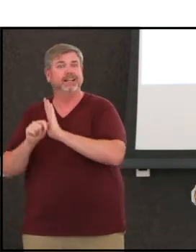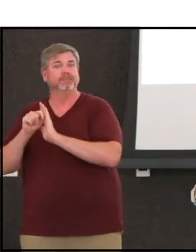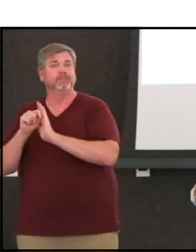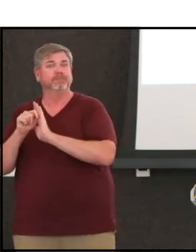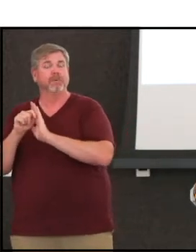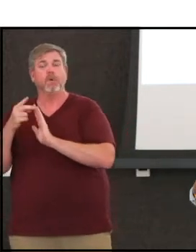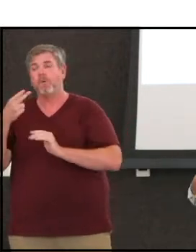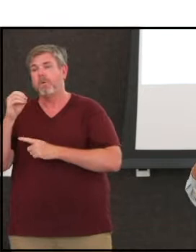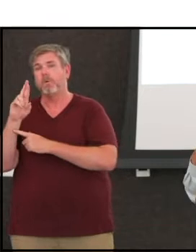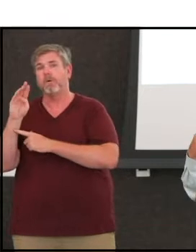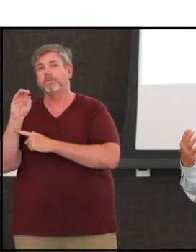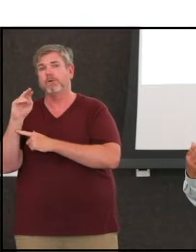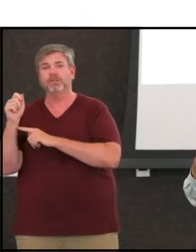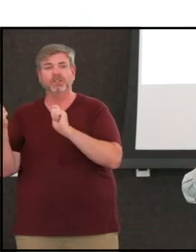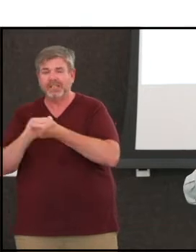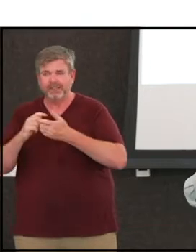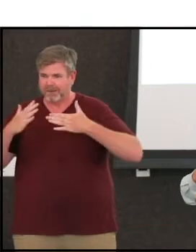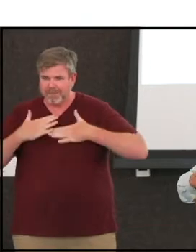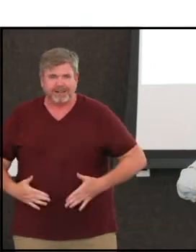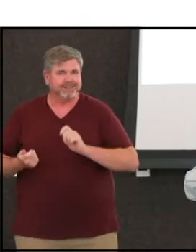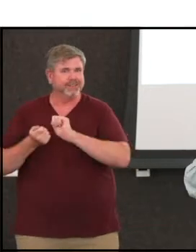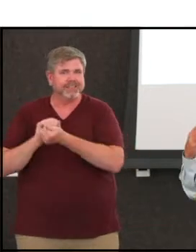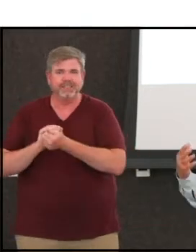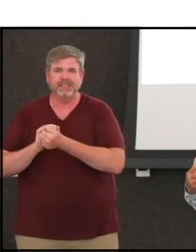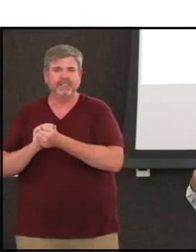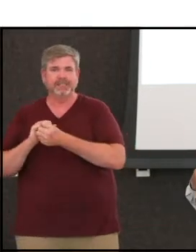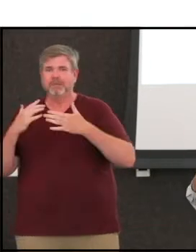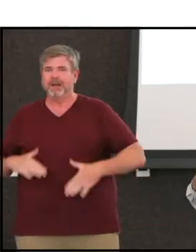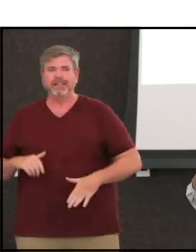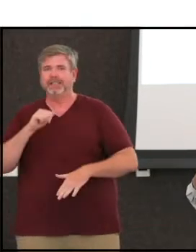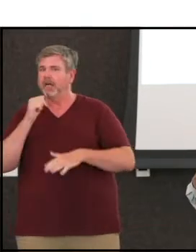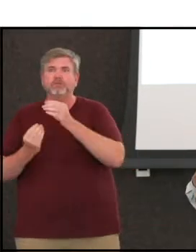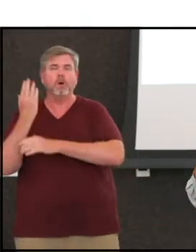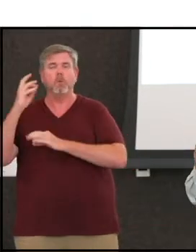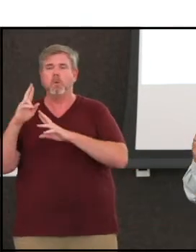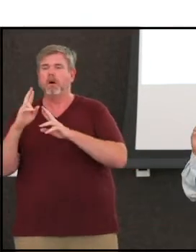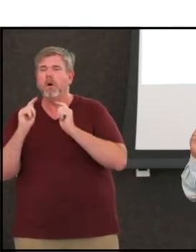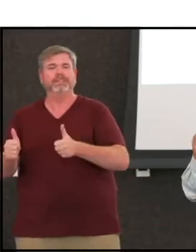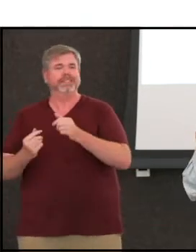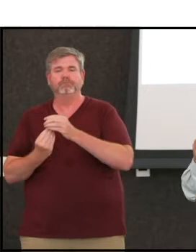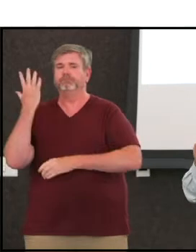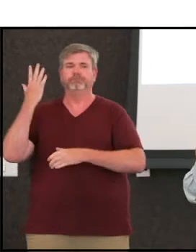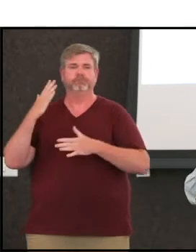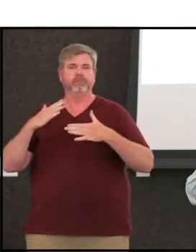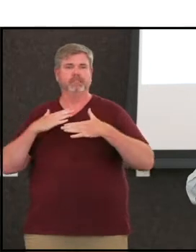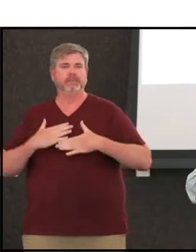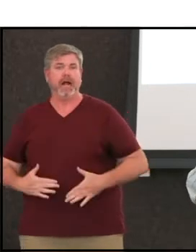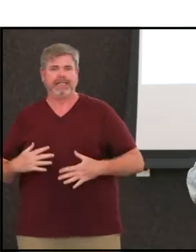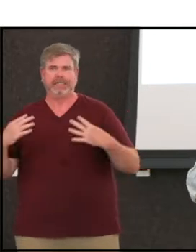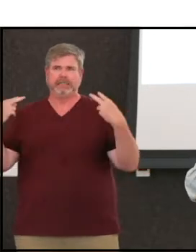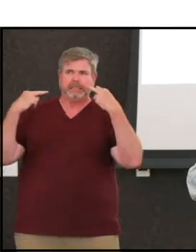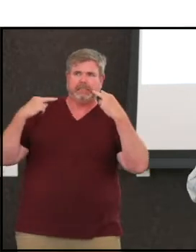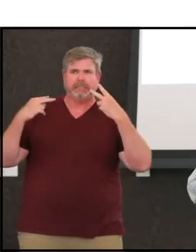body image issues, especially girls seeing all these changes happening to their bodies. There's a lot of stress.